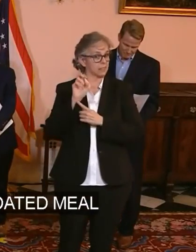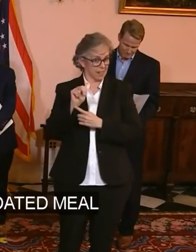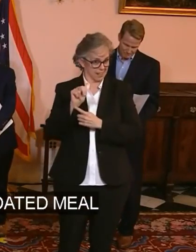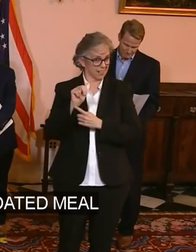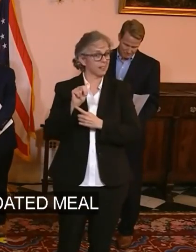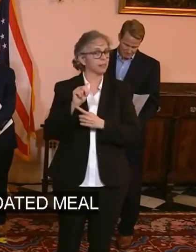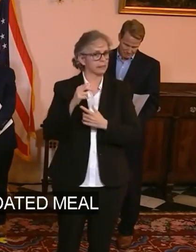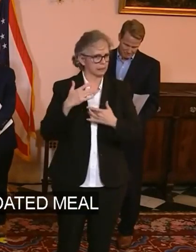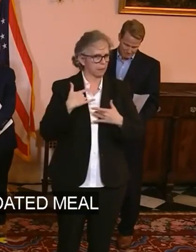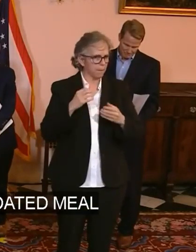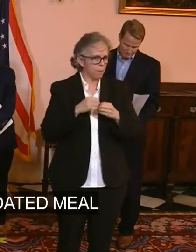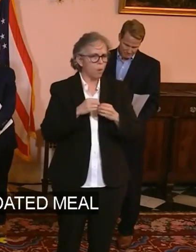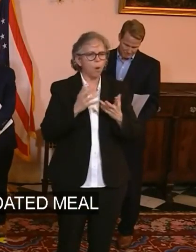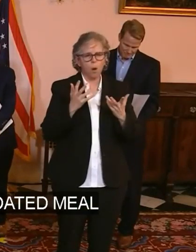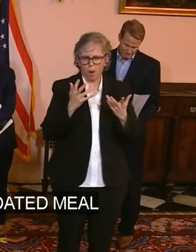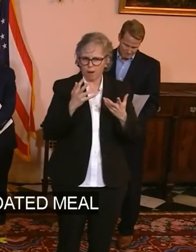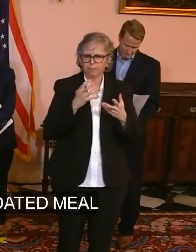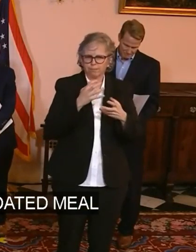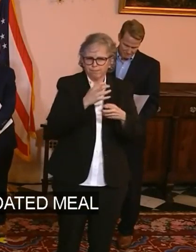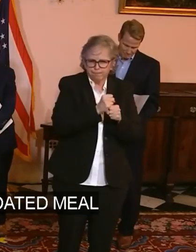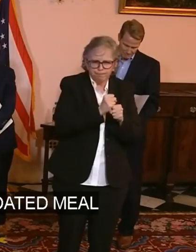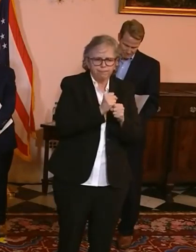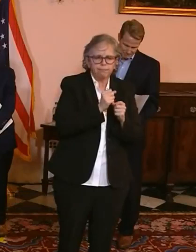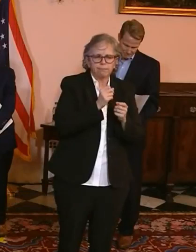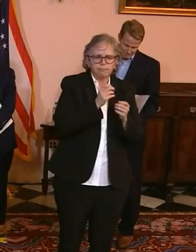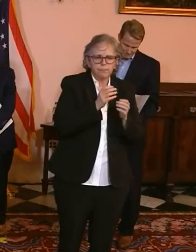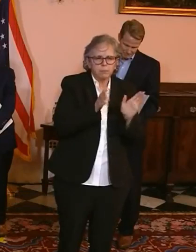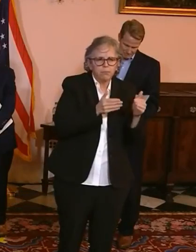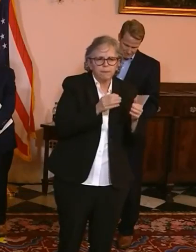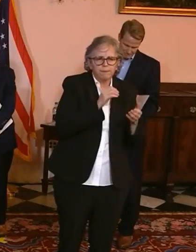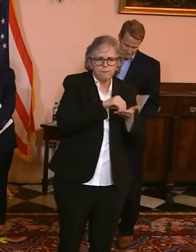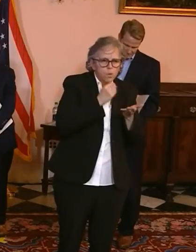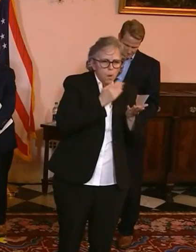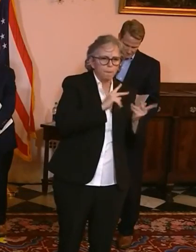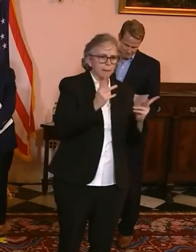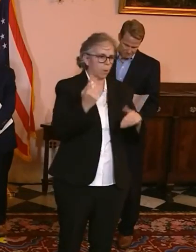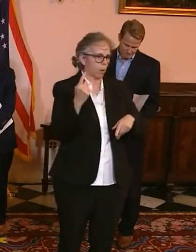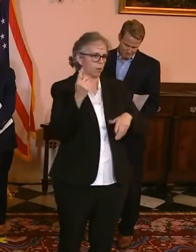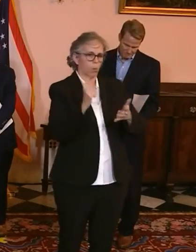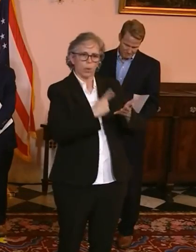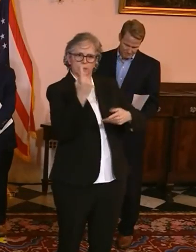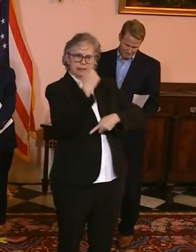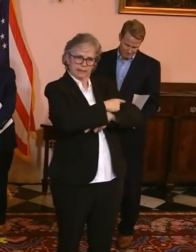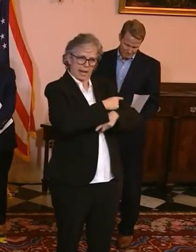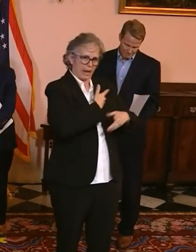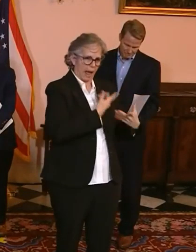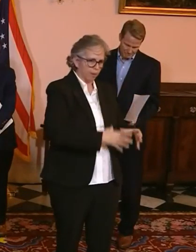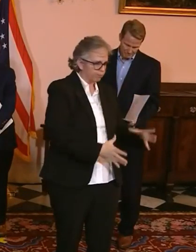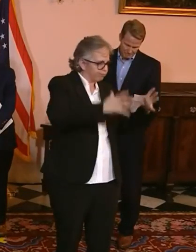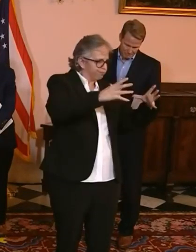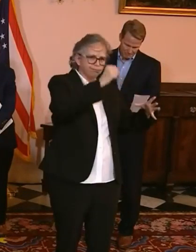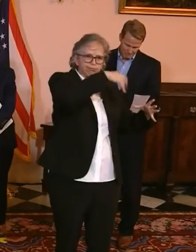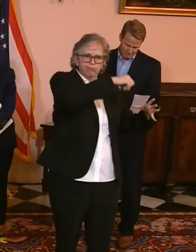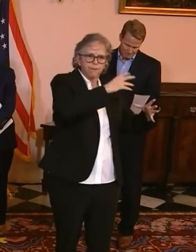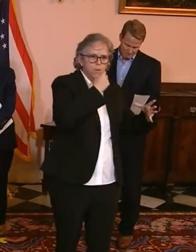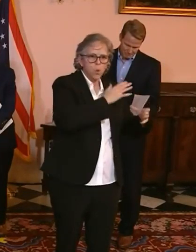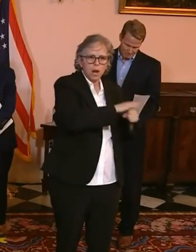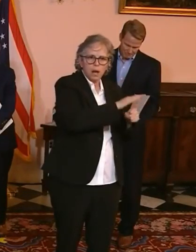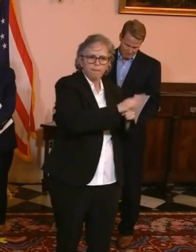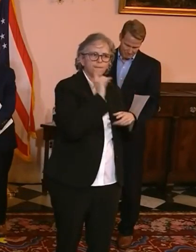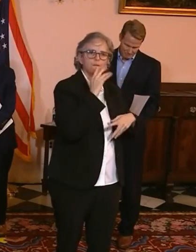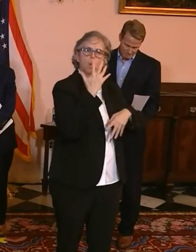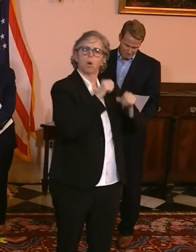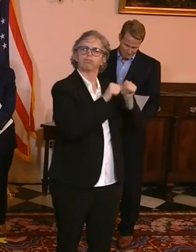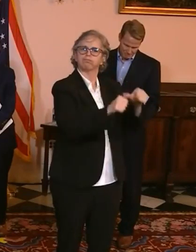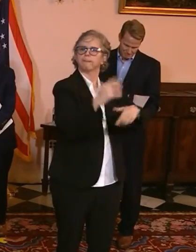bag that has enough food for 5 days. East Cleveland, the volunteers and the community leaders came